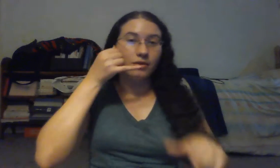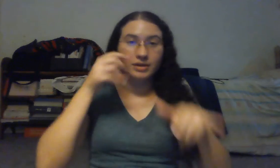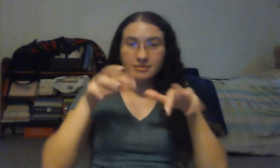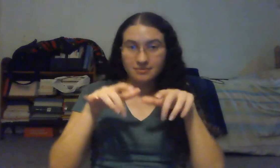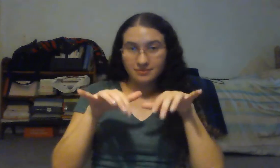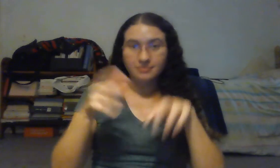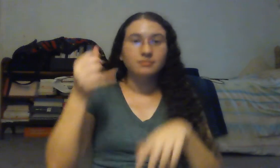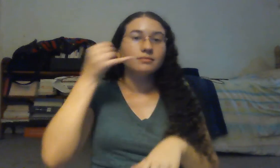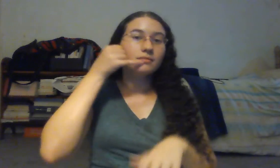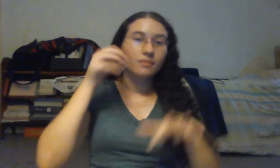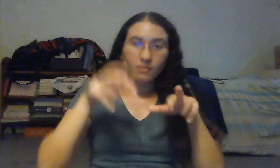it.